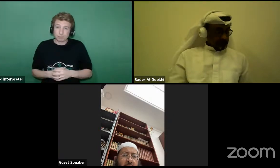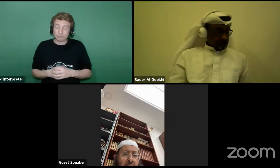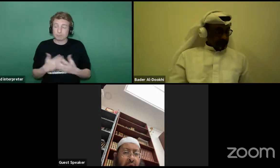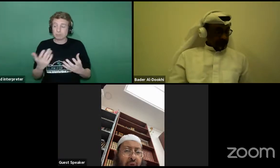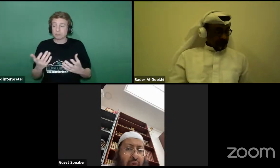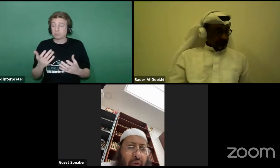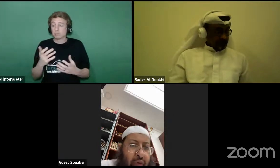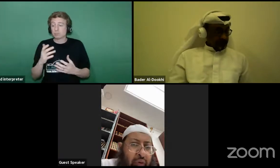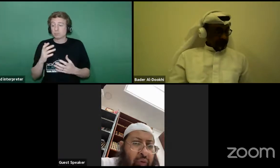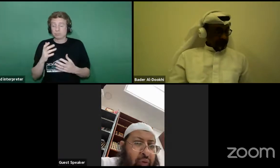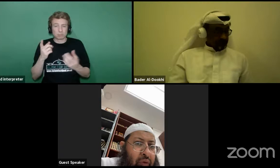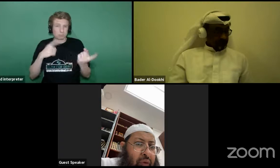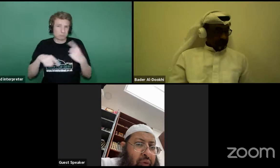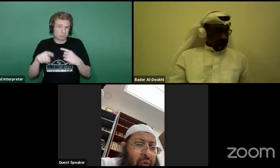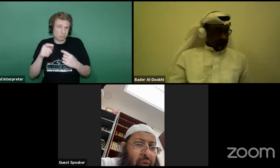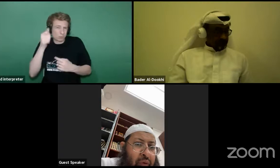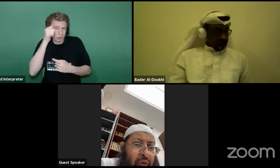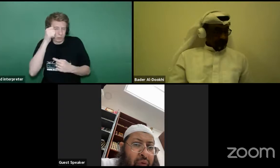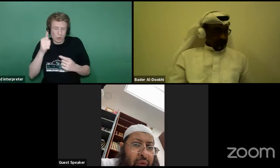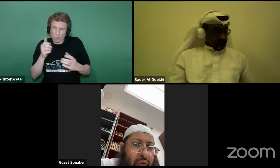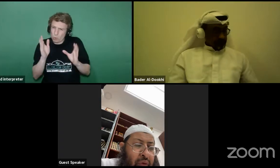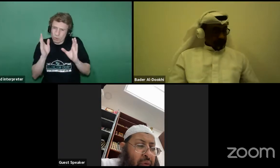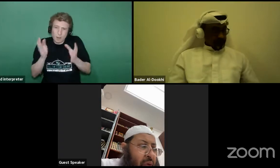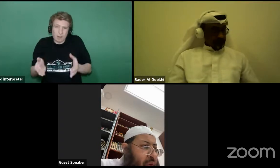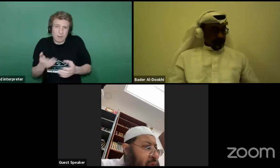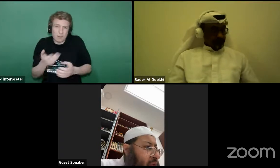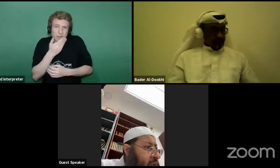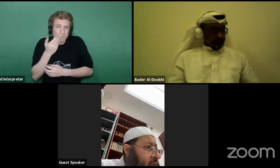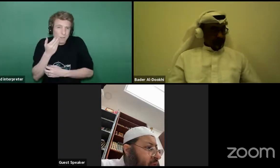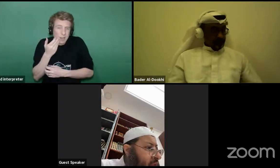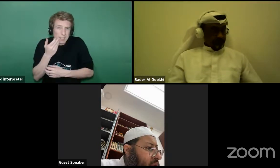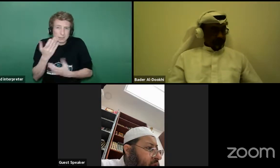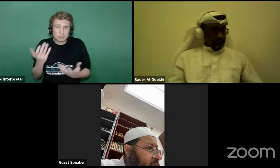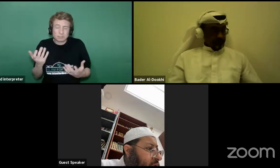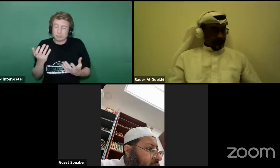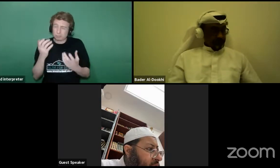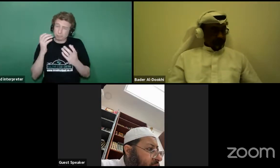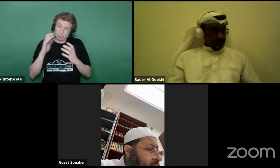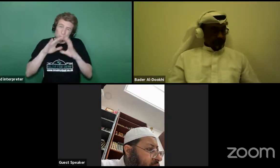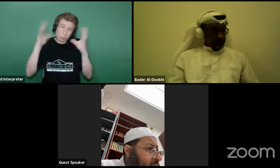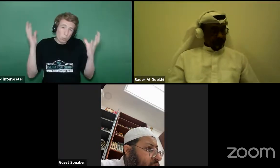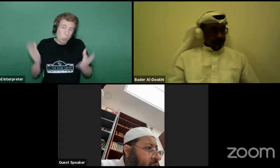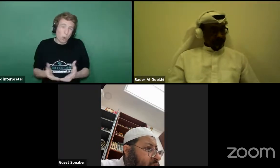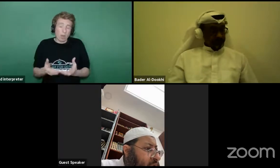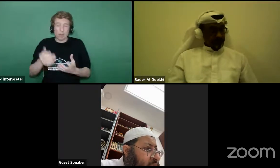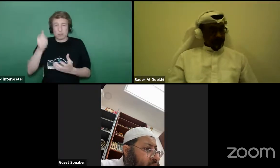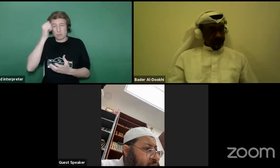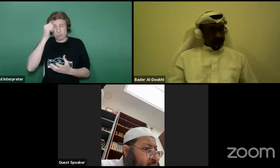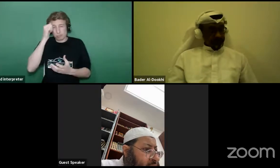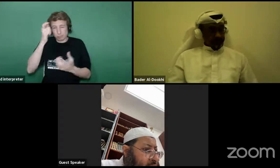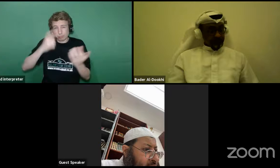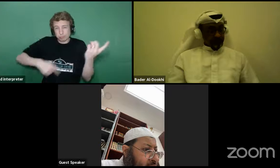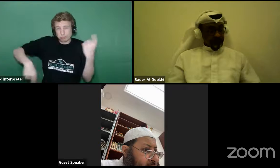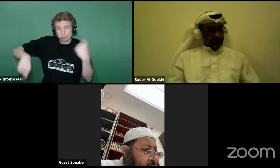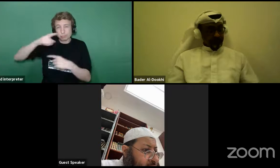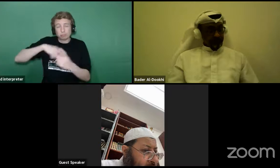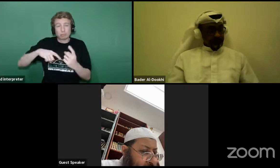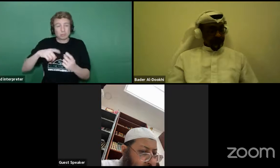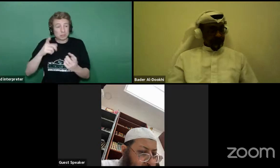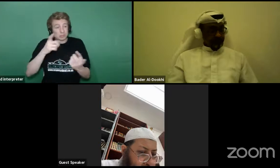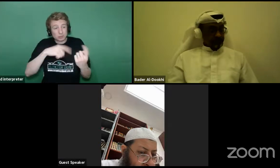is known so widespread that whosoever disbelieves in the fact that it is